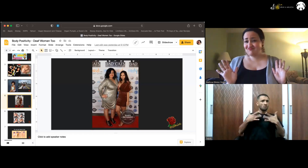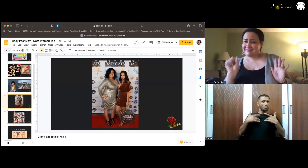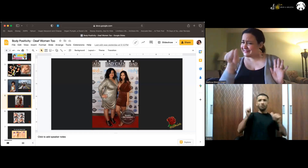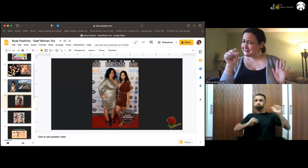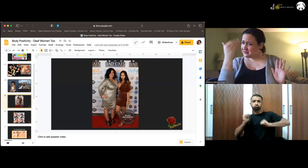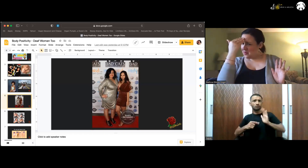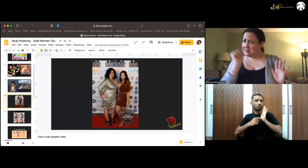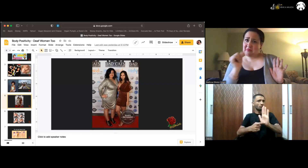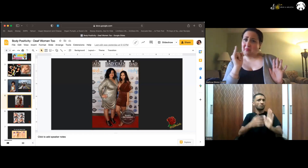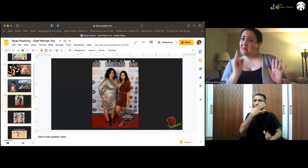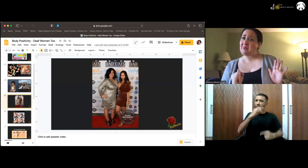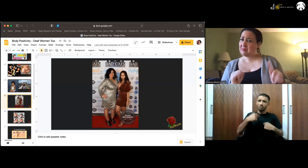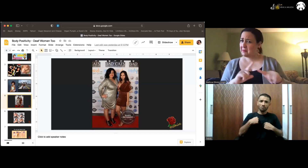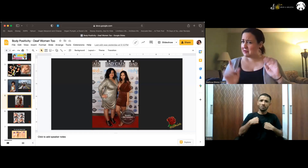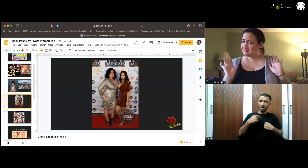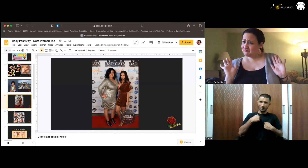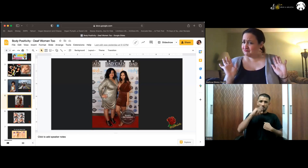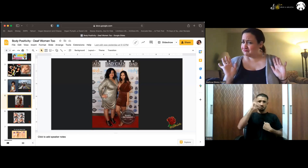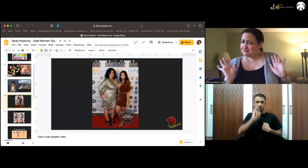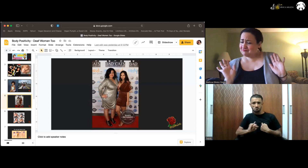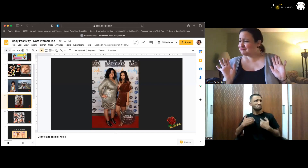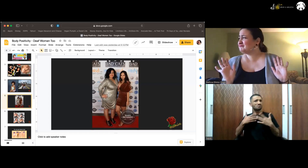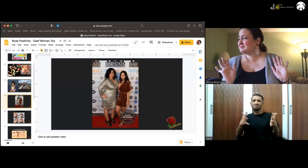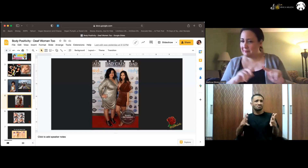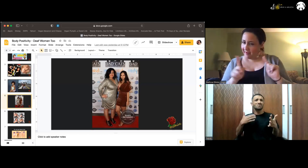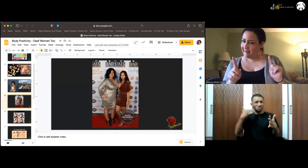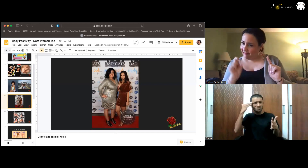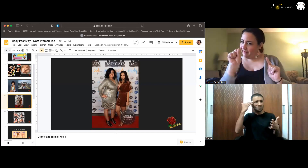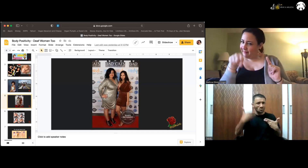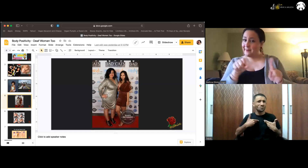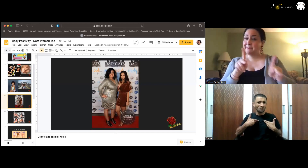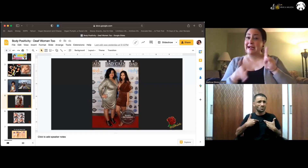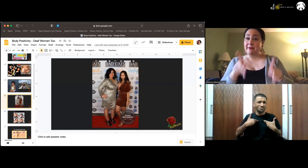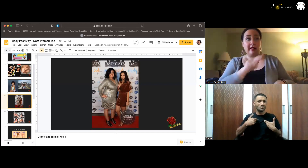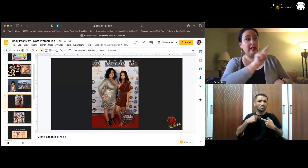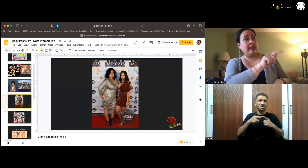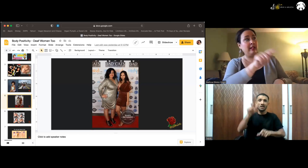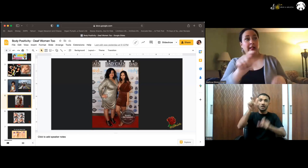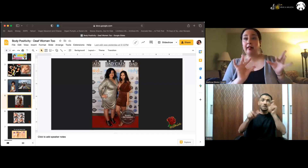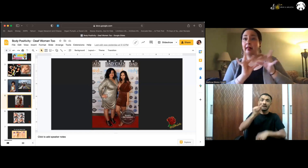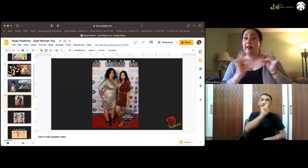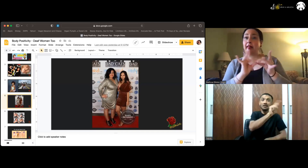But I see myself as so beautiful. So I'm really proud of that. I know what I